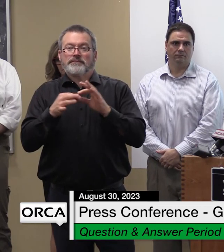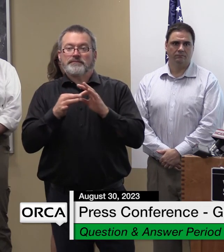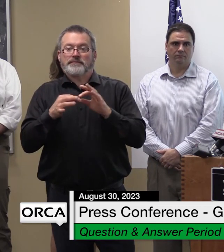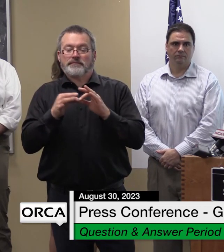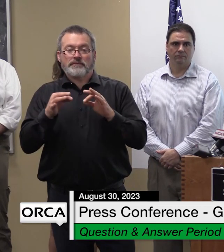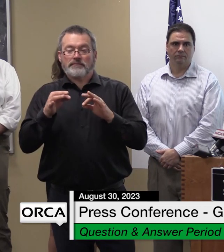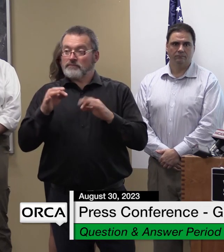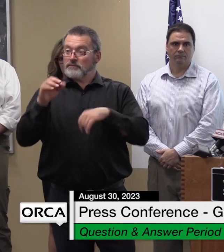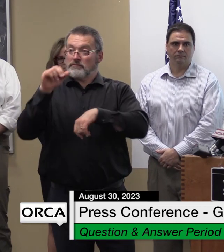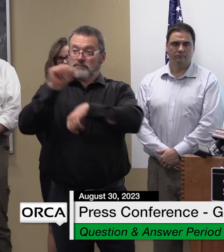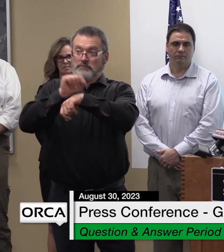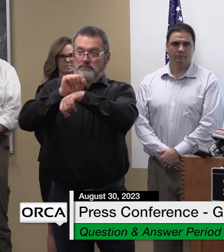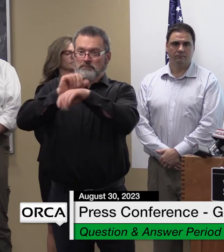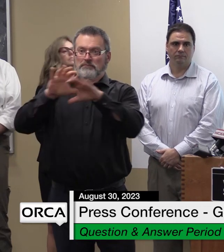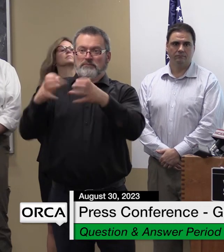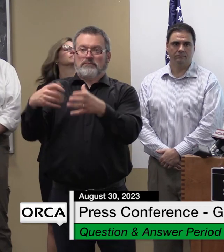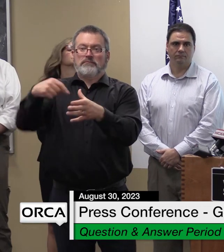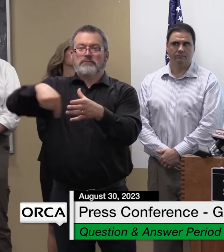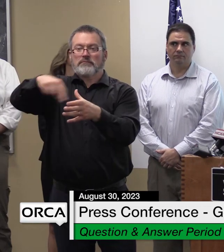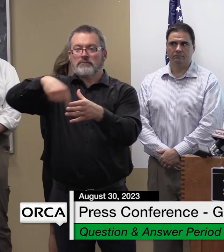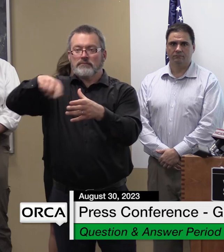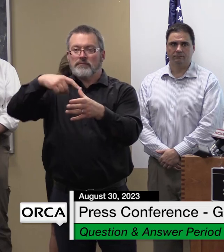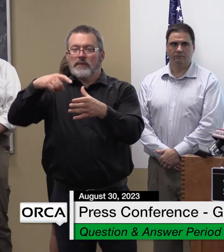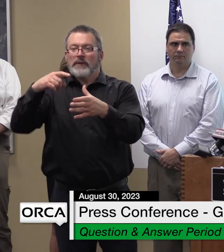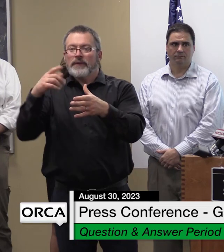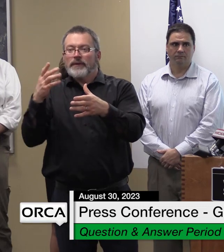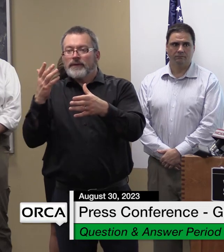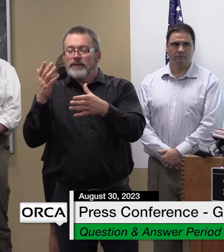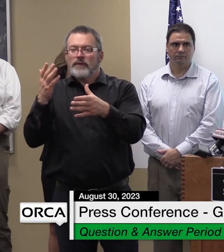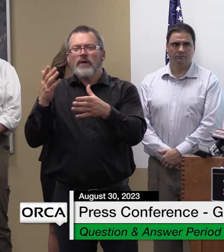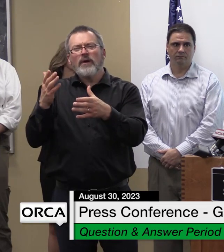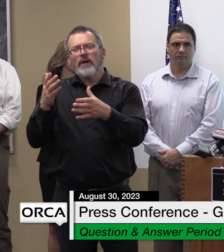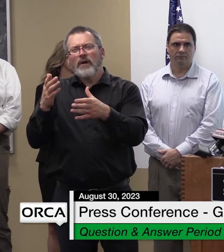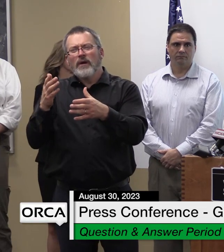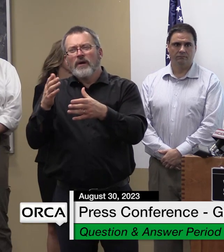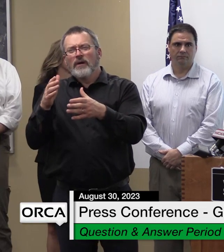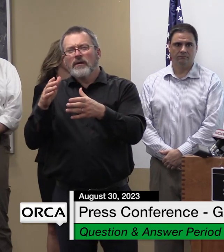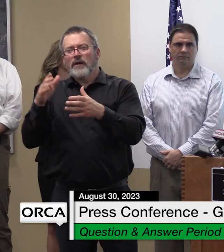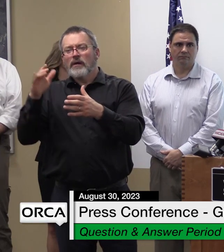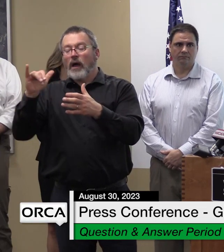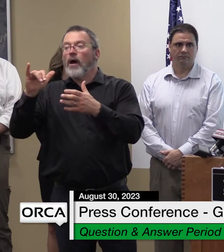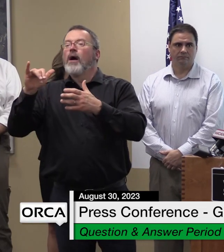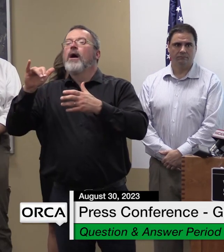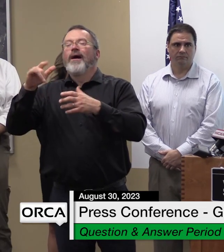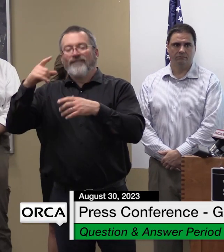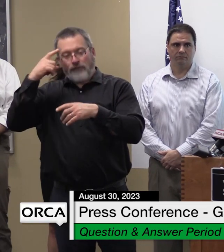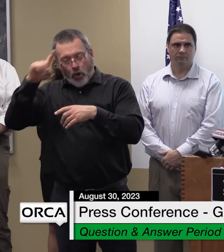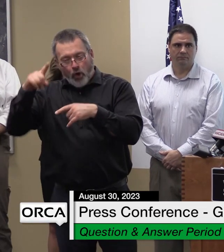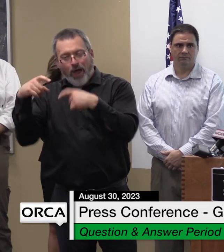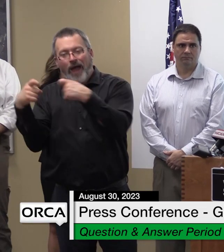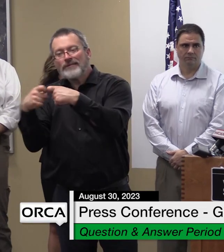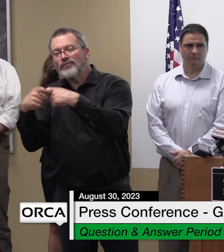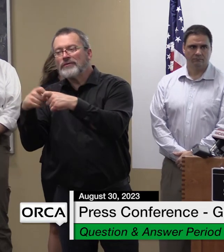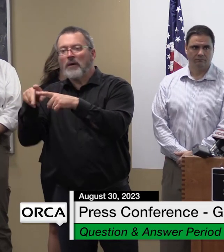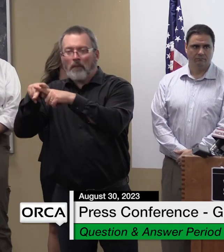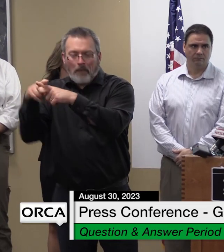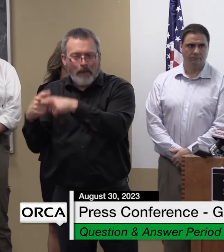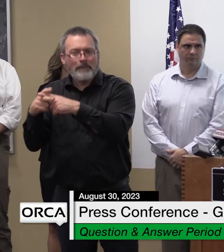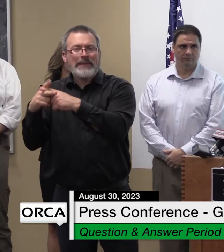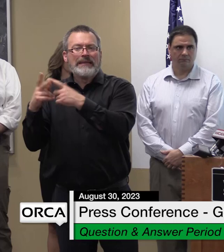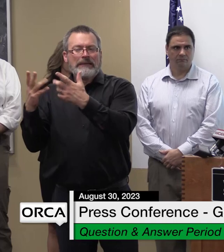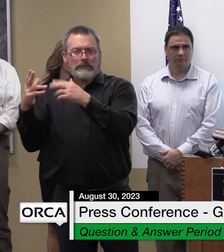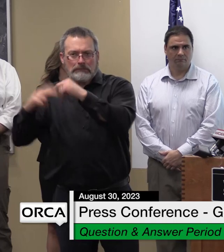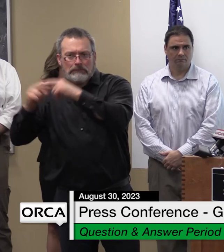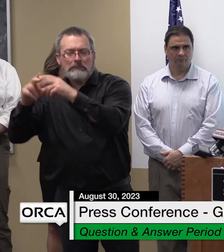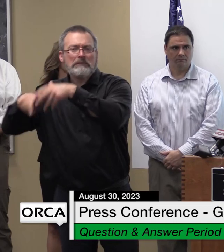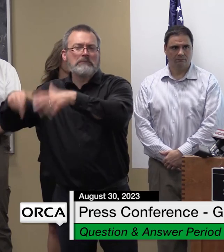trades. Any meaningful action on that front at this stage? I mean, do you have something you're working on that you can? Yeah, I mean,